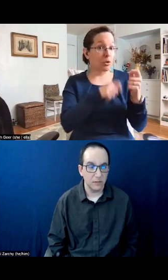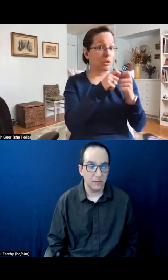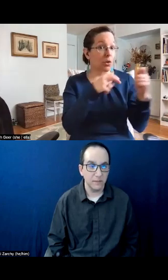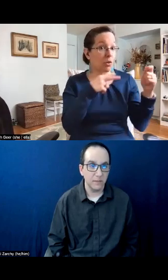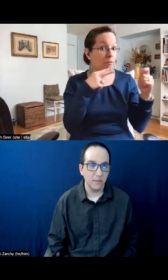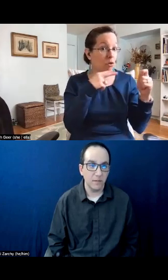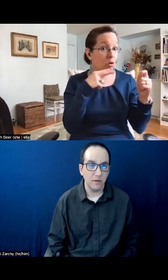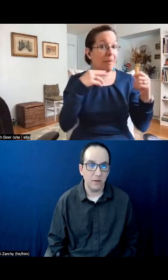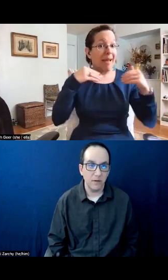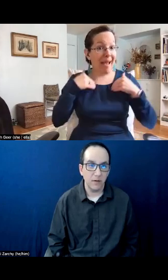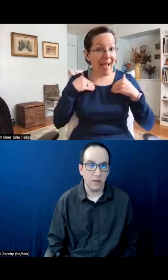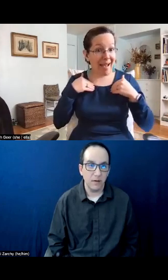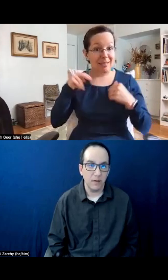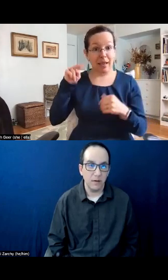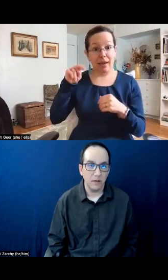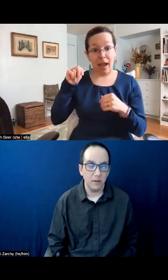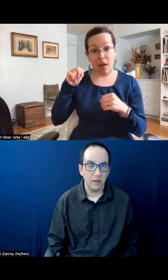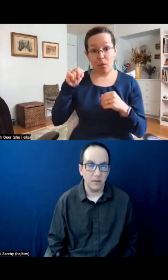structure.